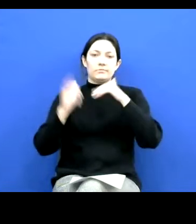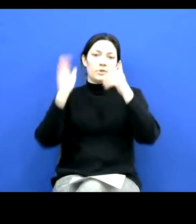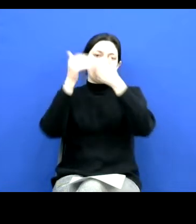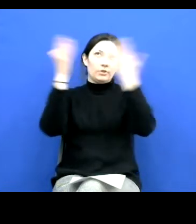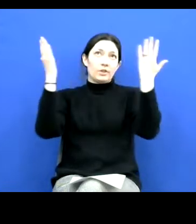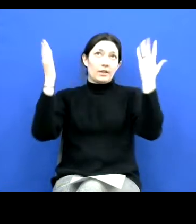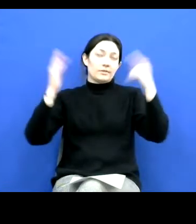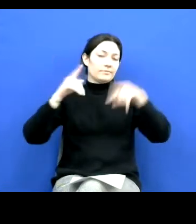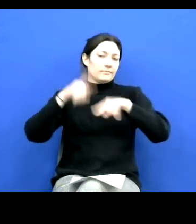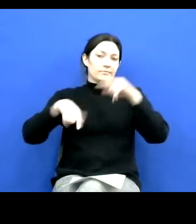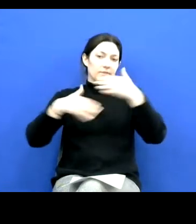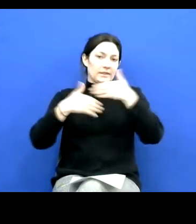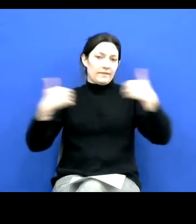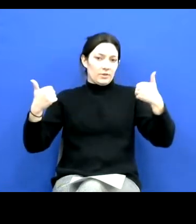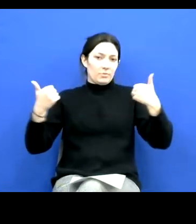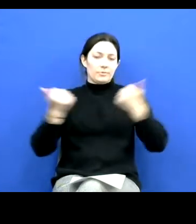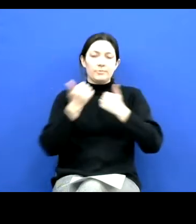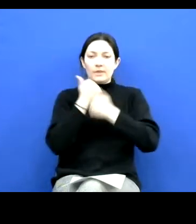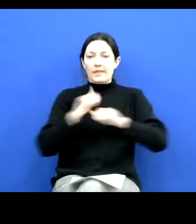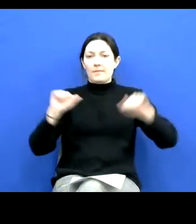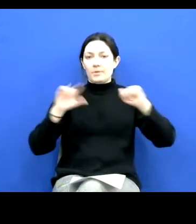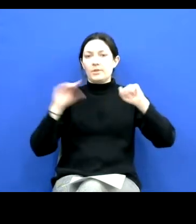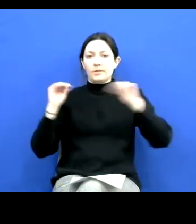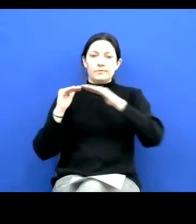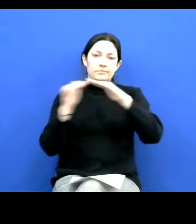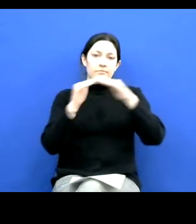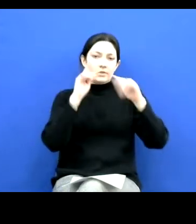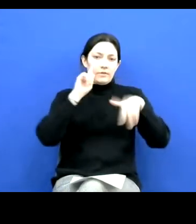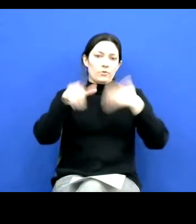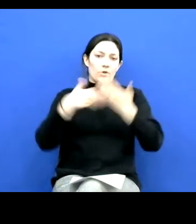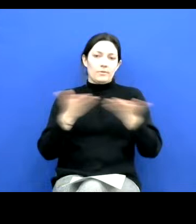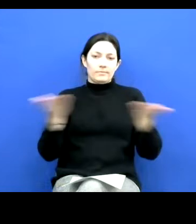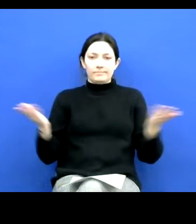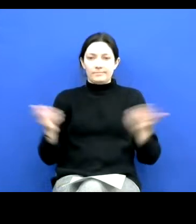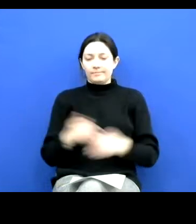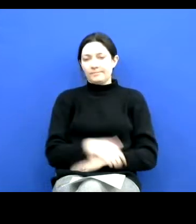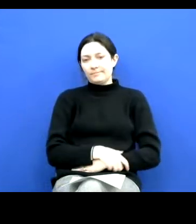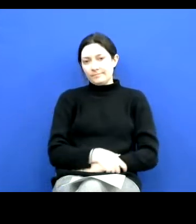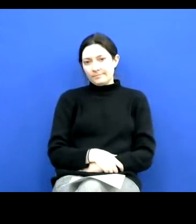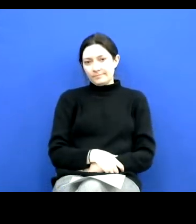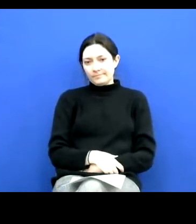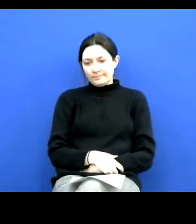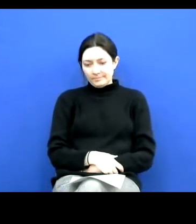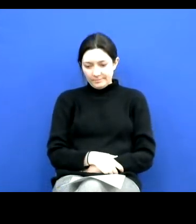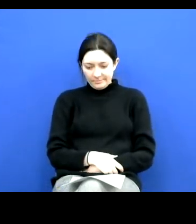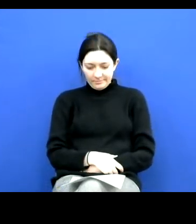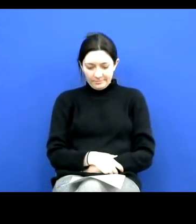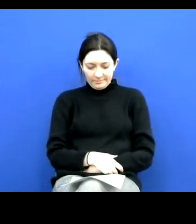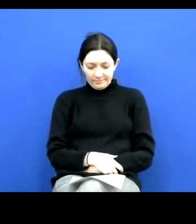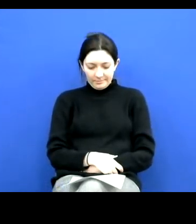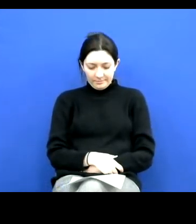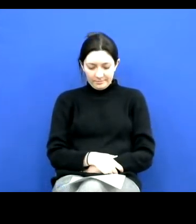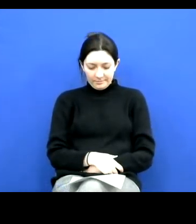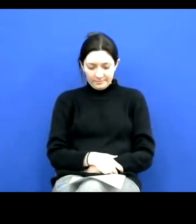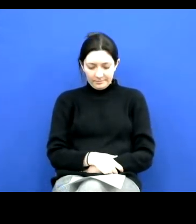nation, under God, indivisible, with liberty and justice for all.